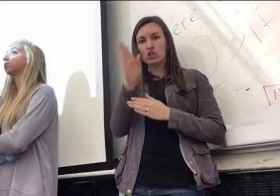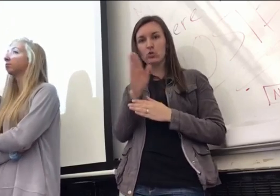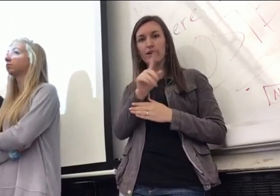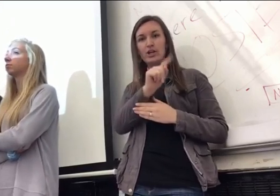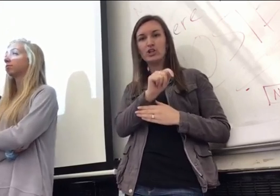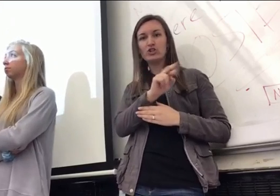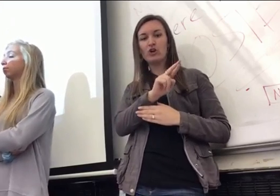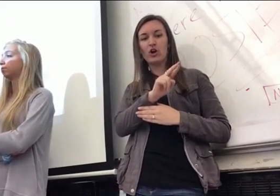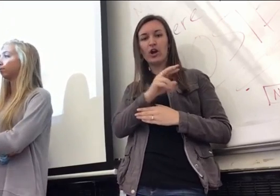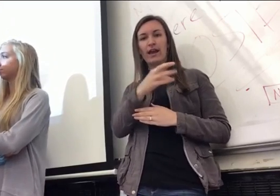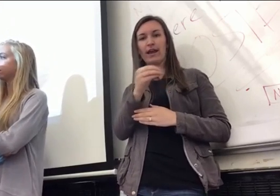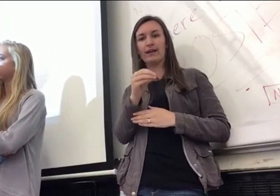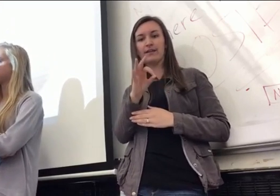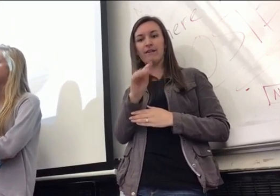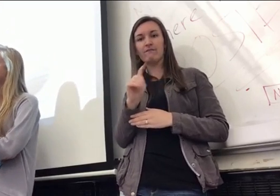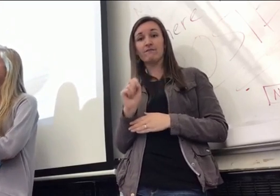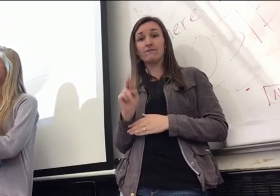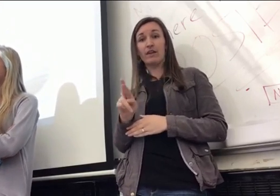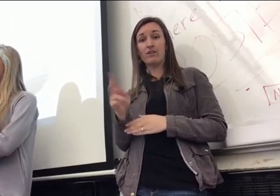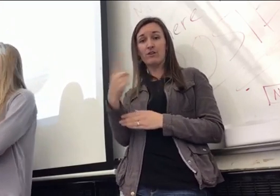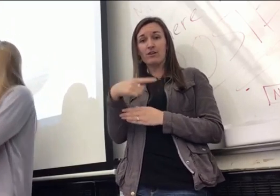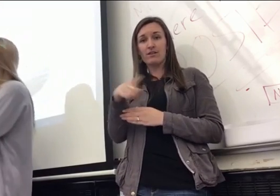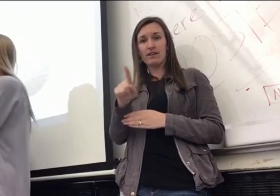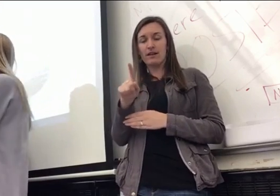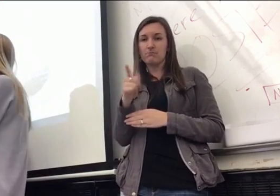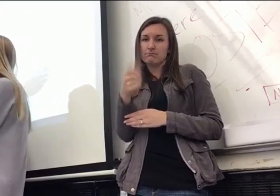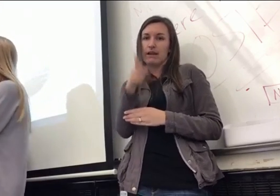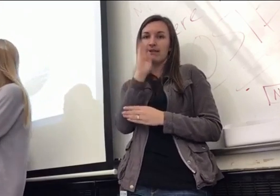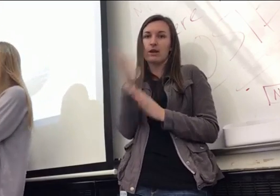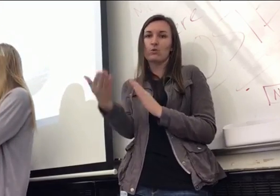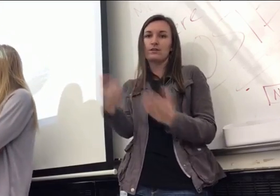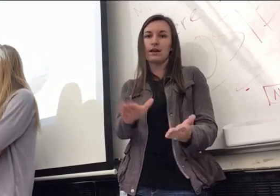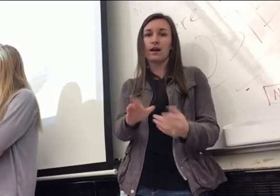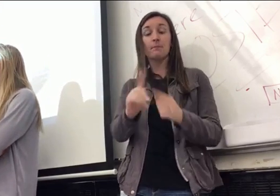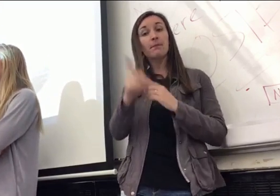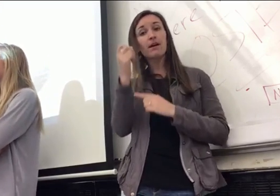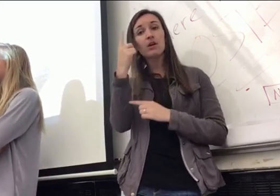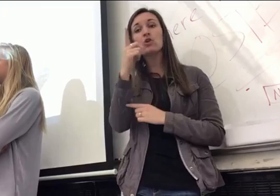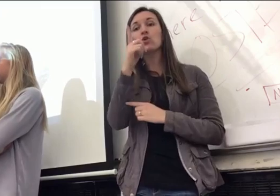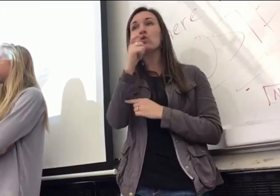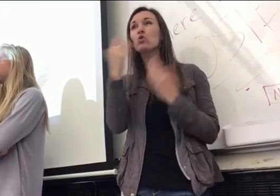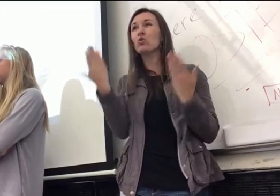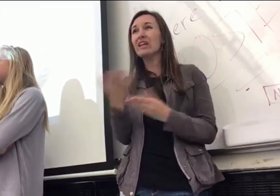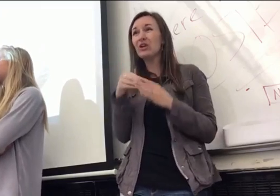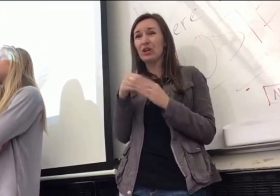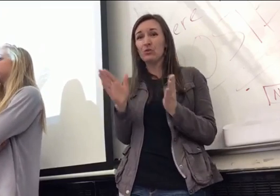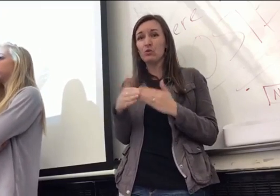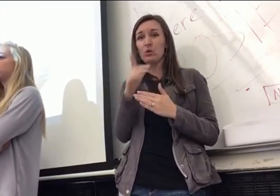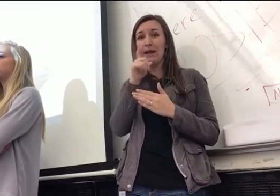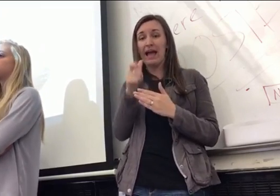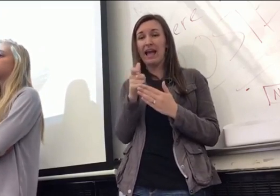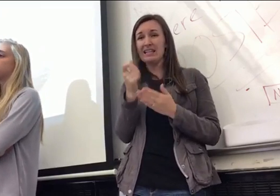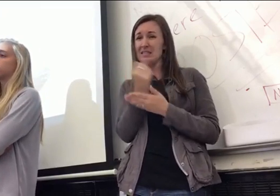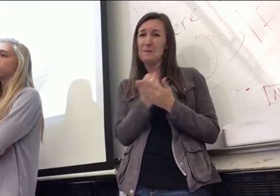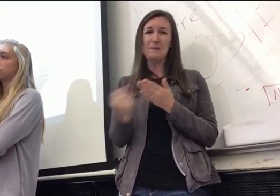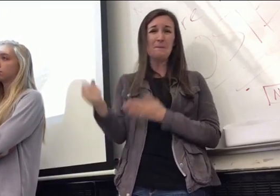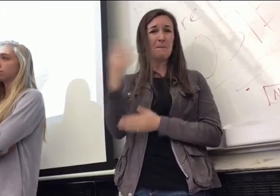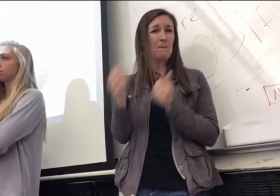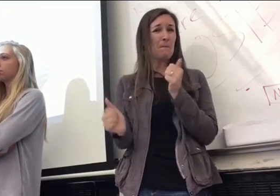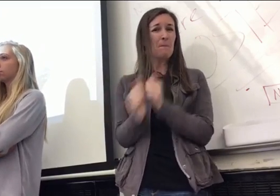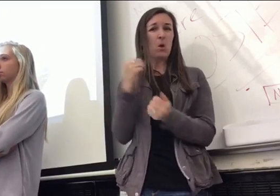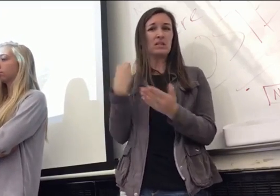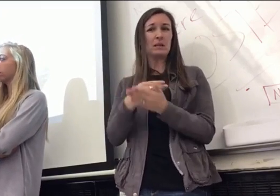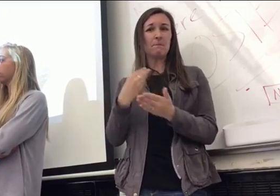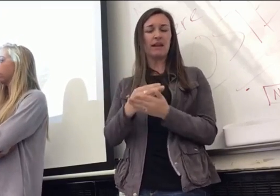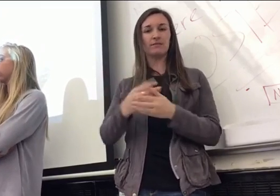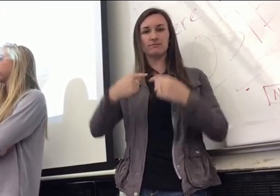Now, the reality is, though, is while the tax collectors might have the most money here, who in the entire room has the most money? You. Me. Not the